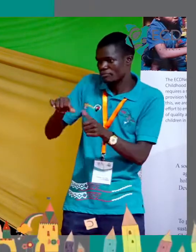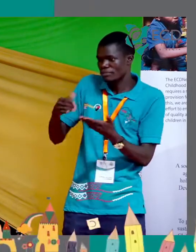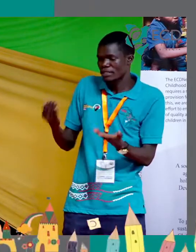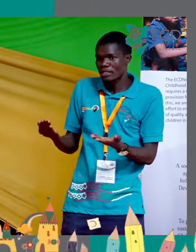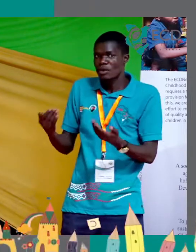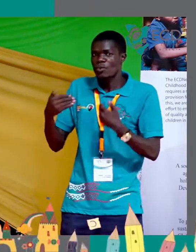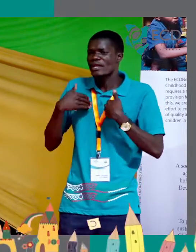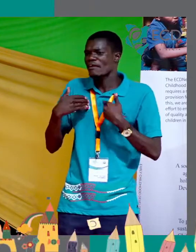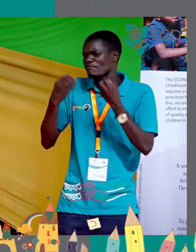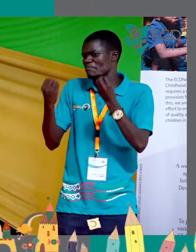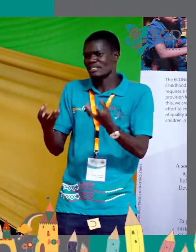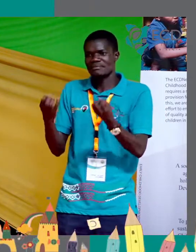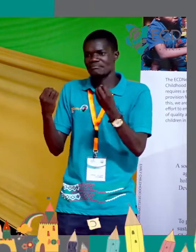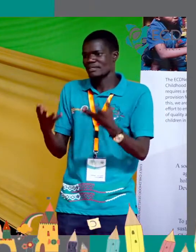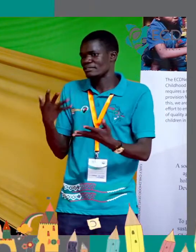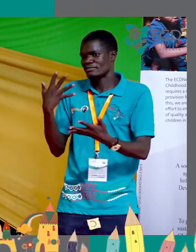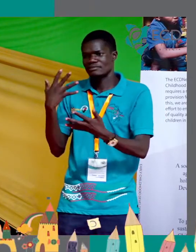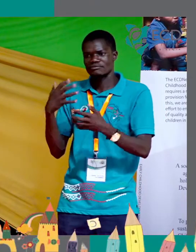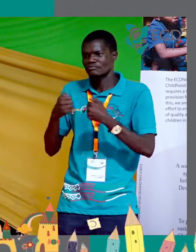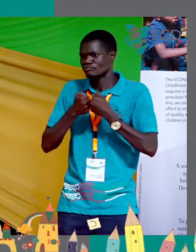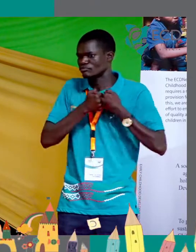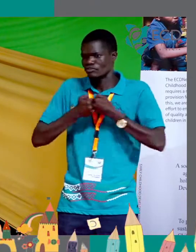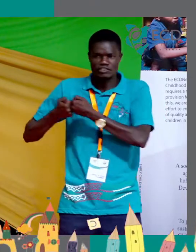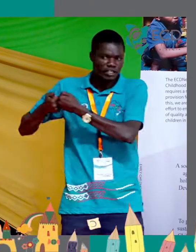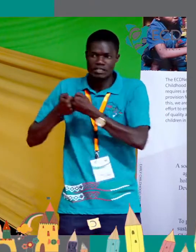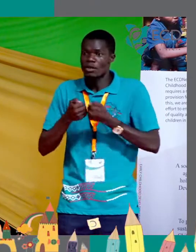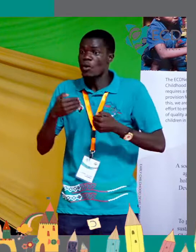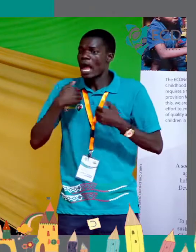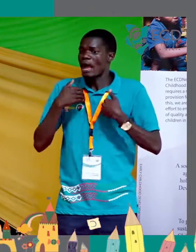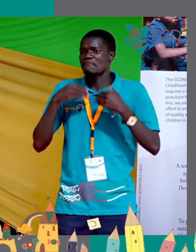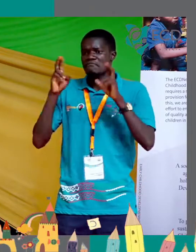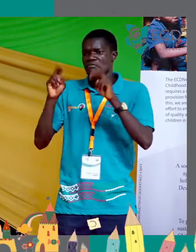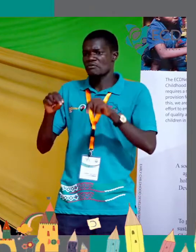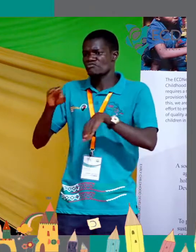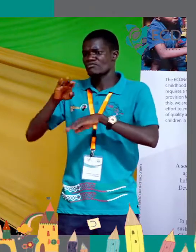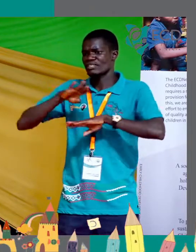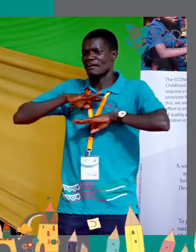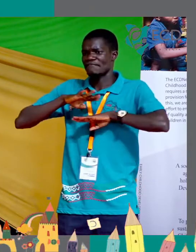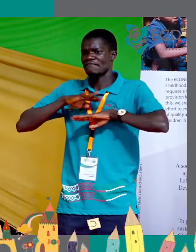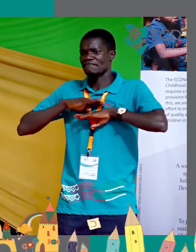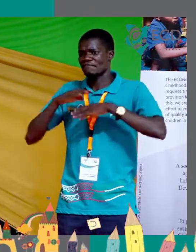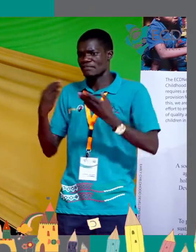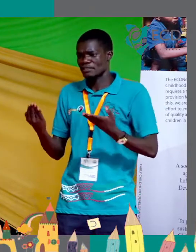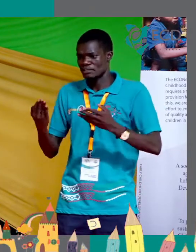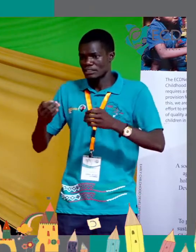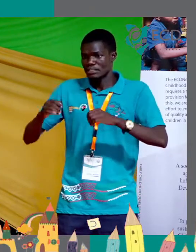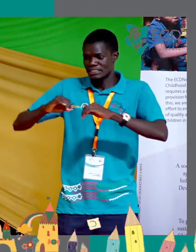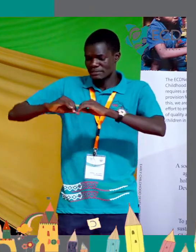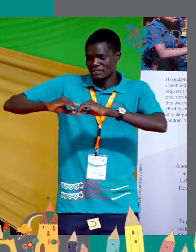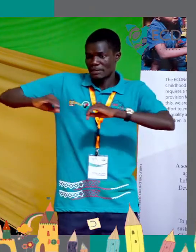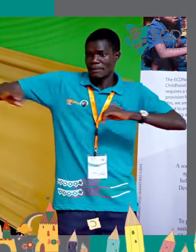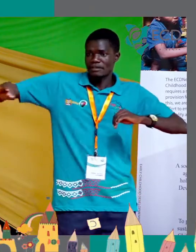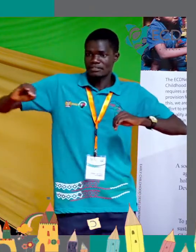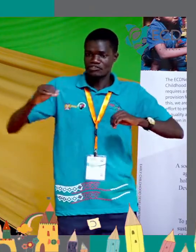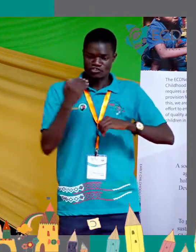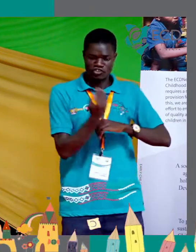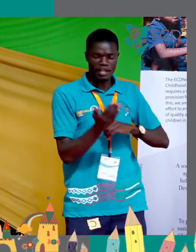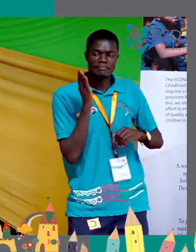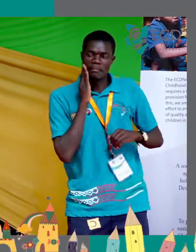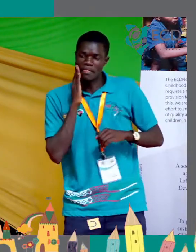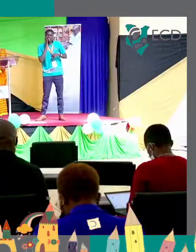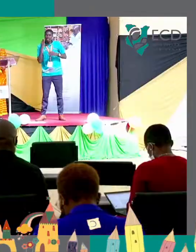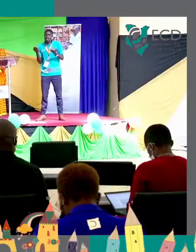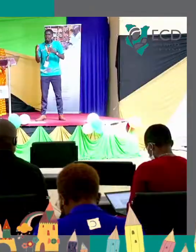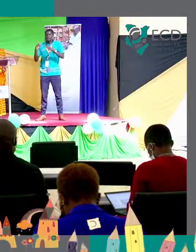several challenges, like insufficient suitable facilities, such as separate mother and child units. We have